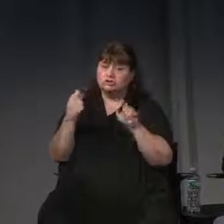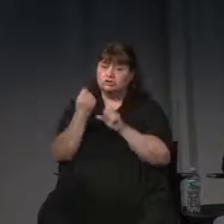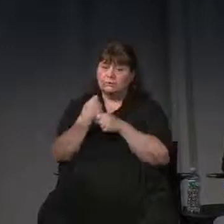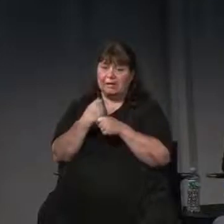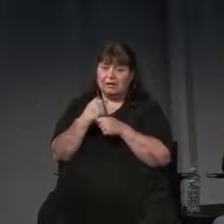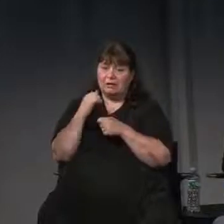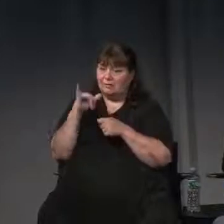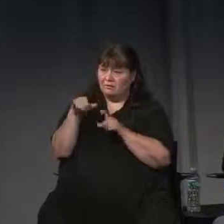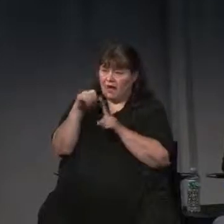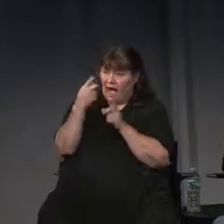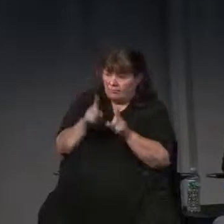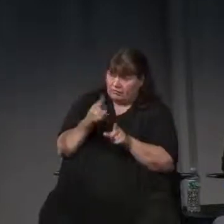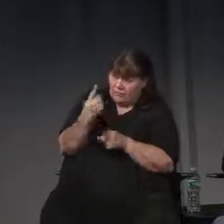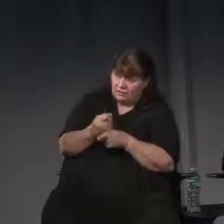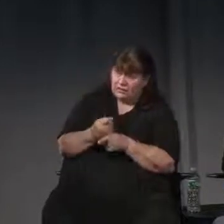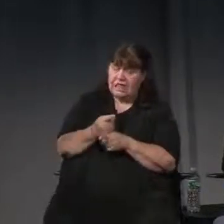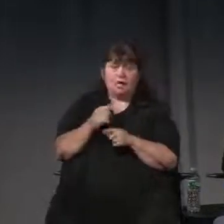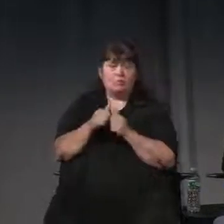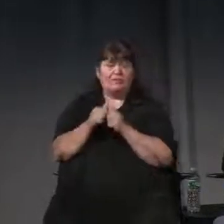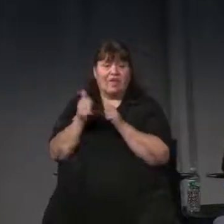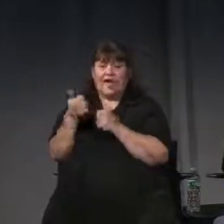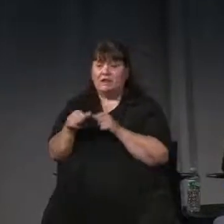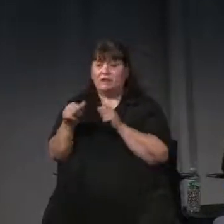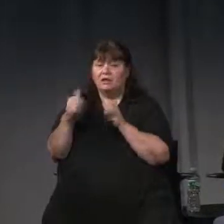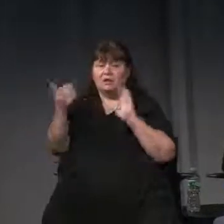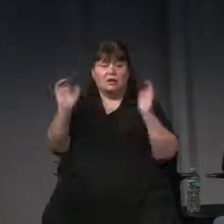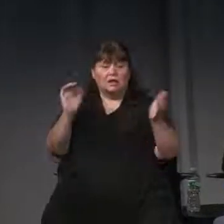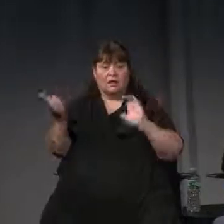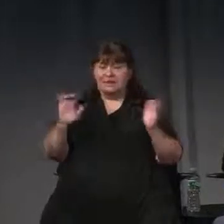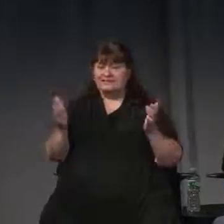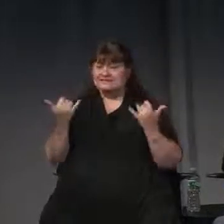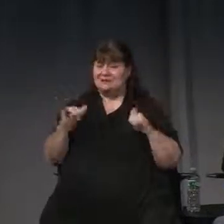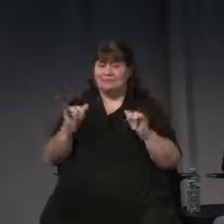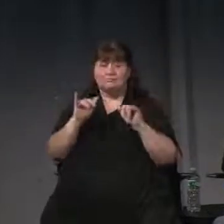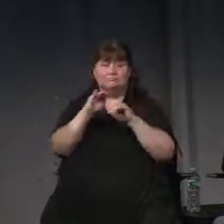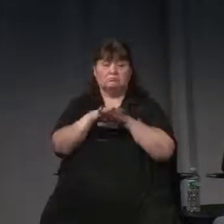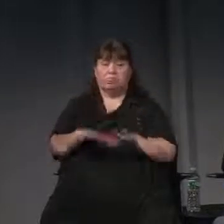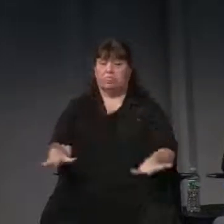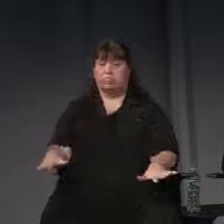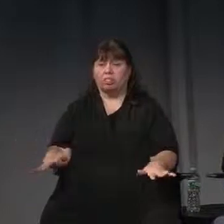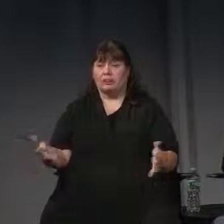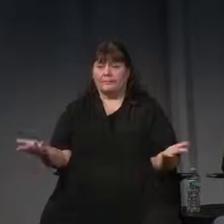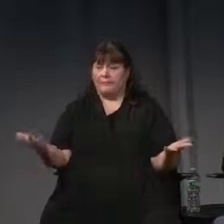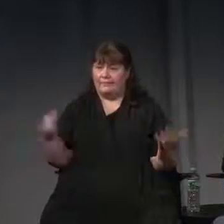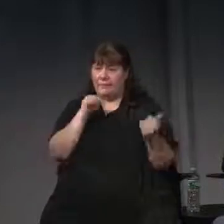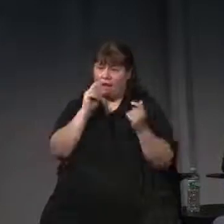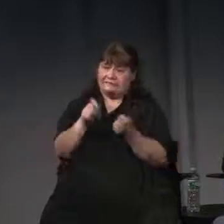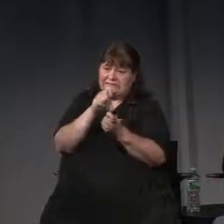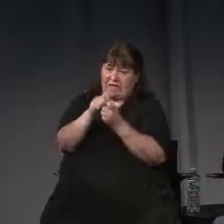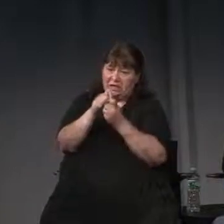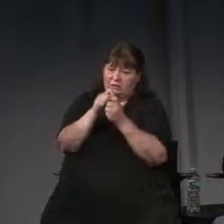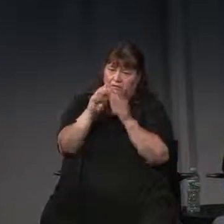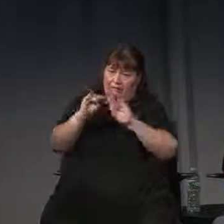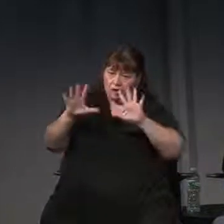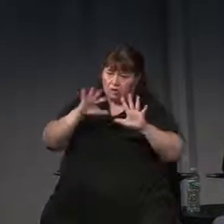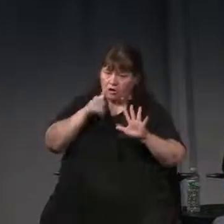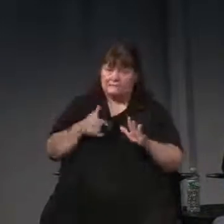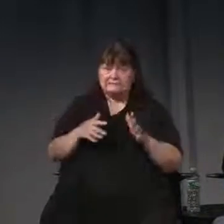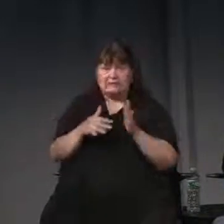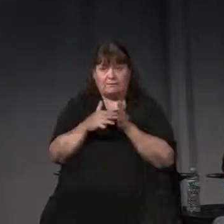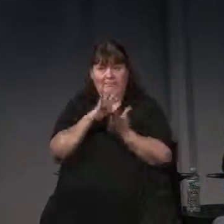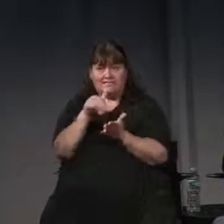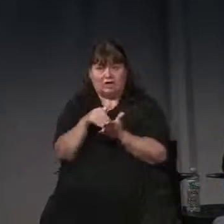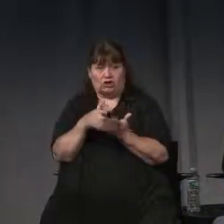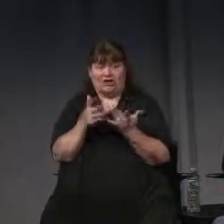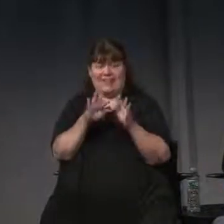those cases, right? And as with any analogy, they always fall apart, kind of at the edges, sometimes at the center as well. And I think a